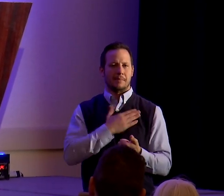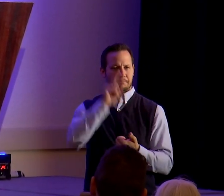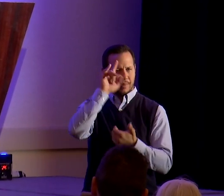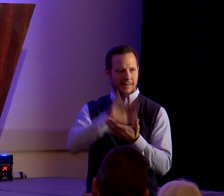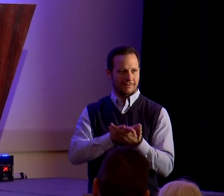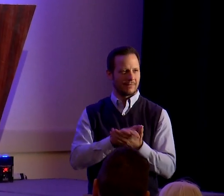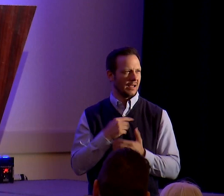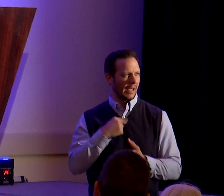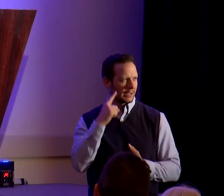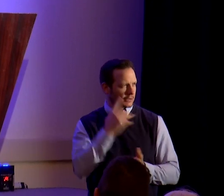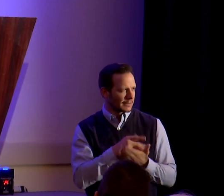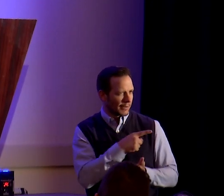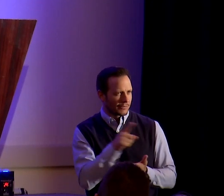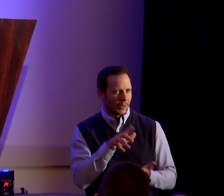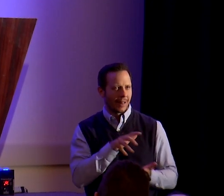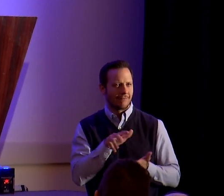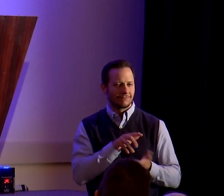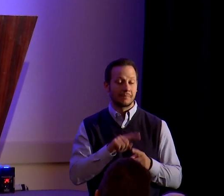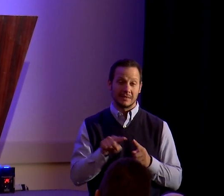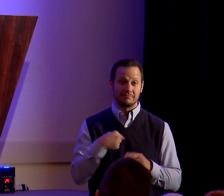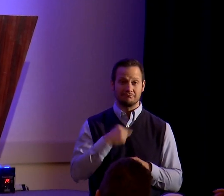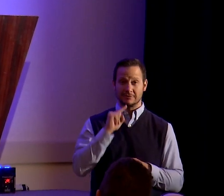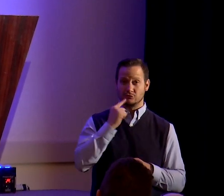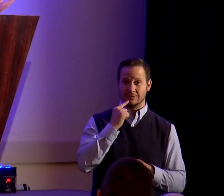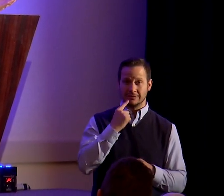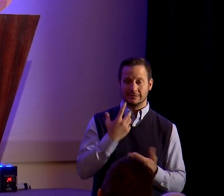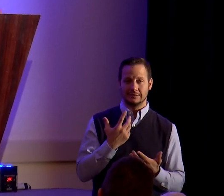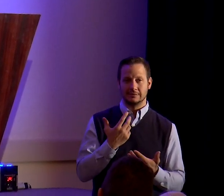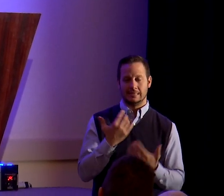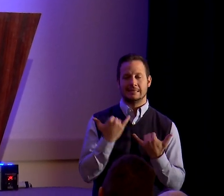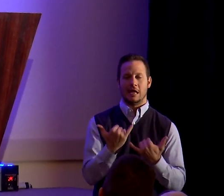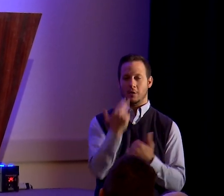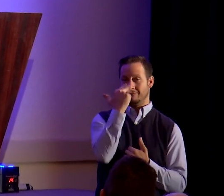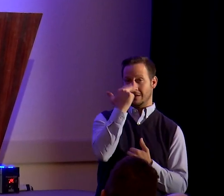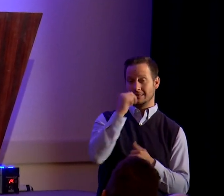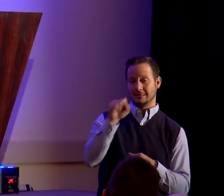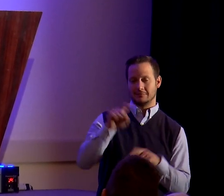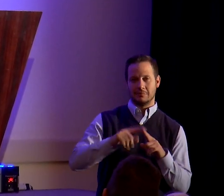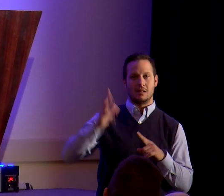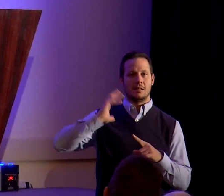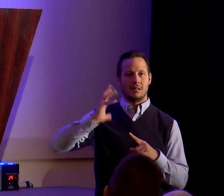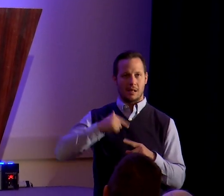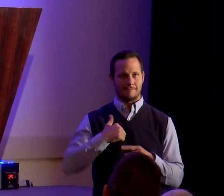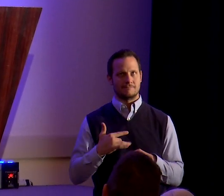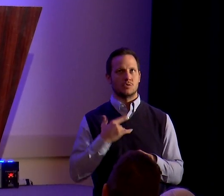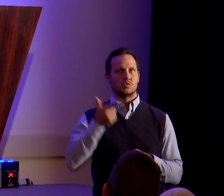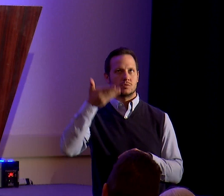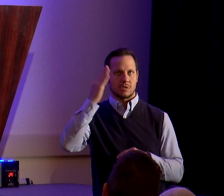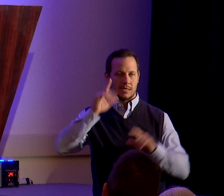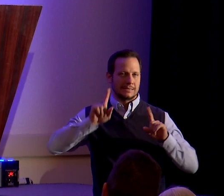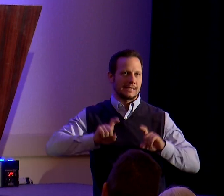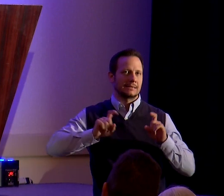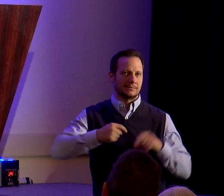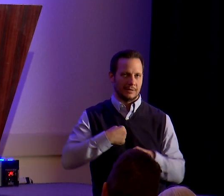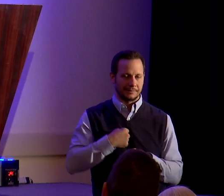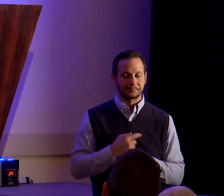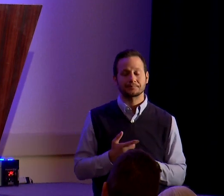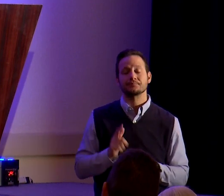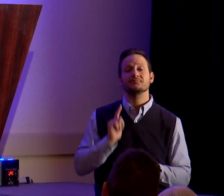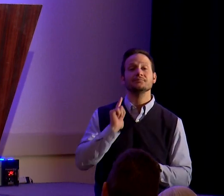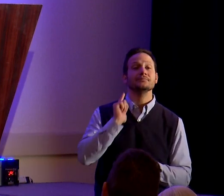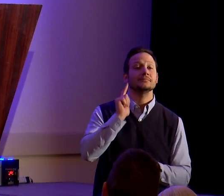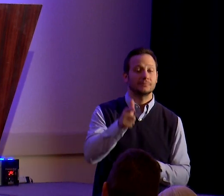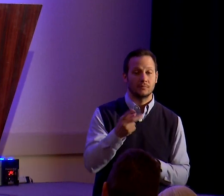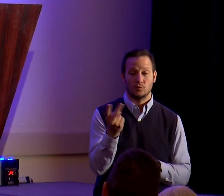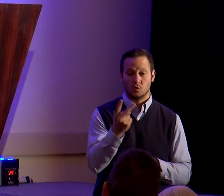I hear people laughing. I'm really serious. It's funny now, but... And ultimately, I got to know these people